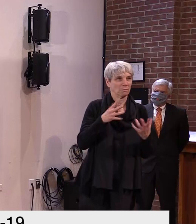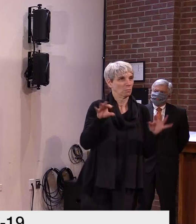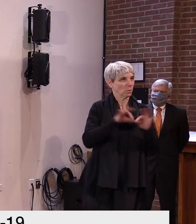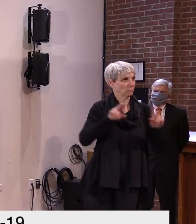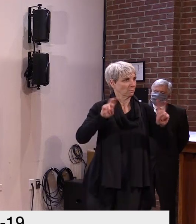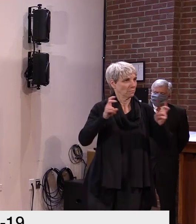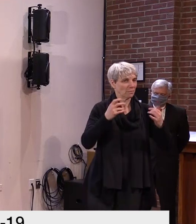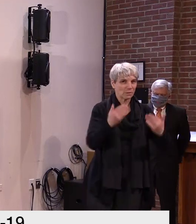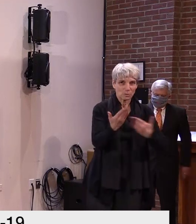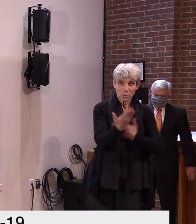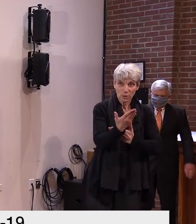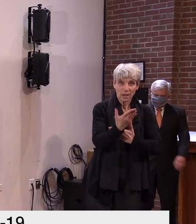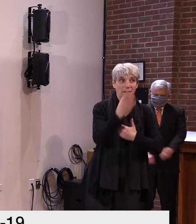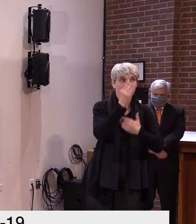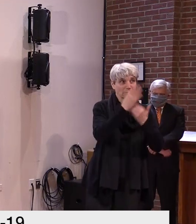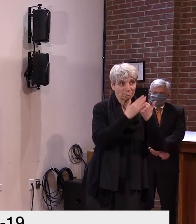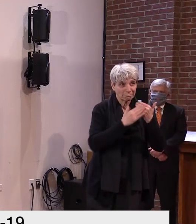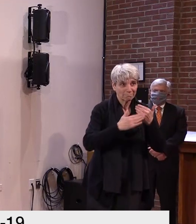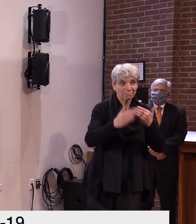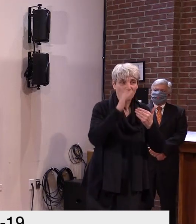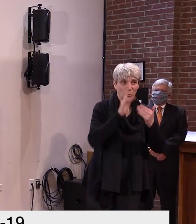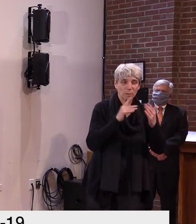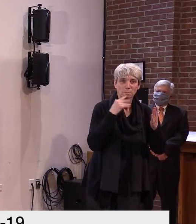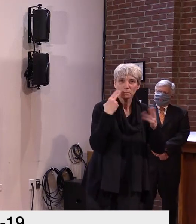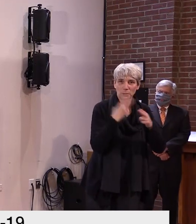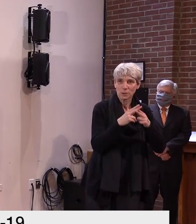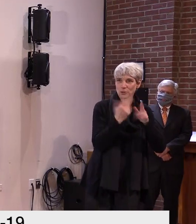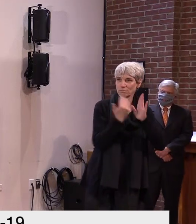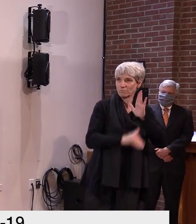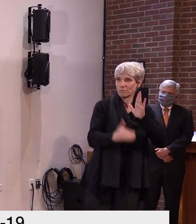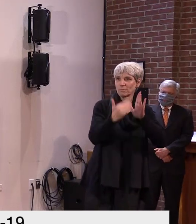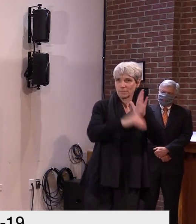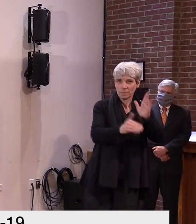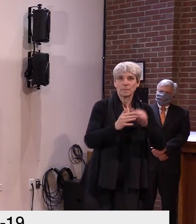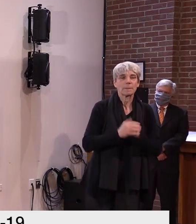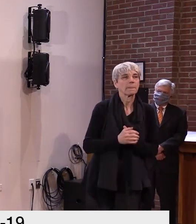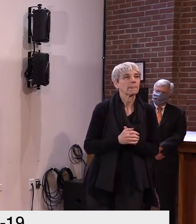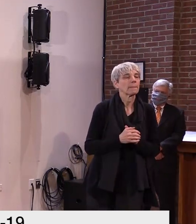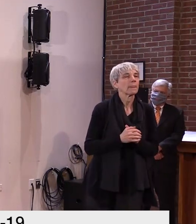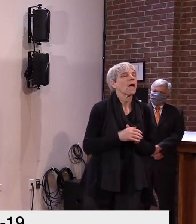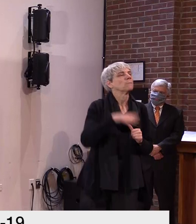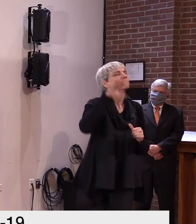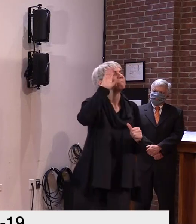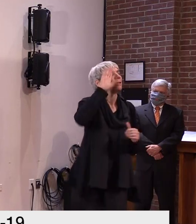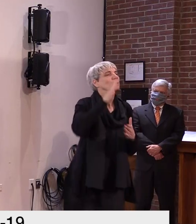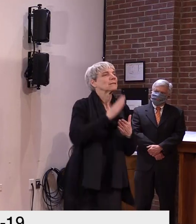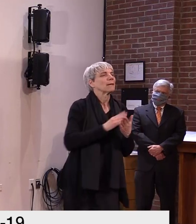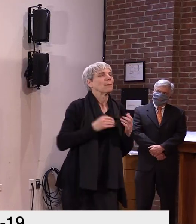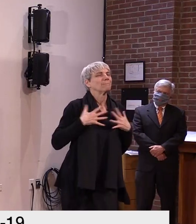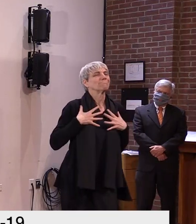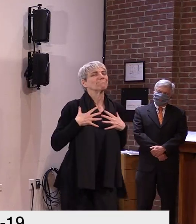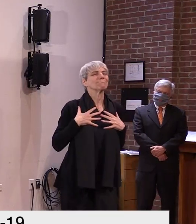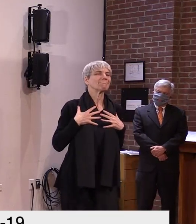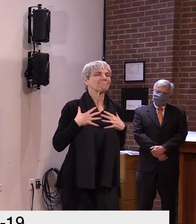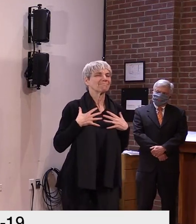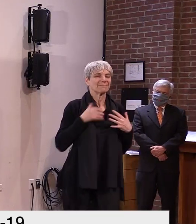it will continue to be. I want to talk to those who may be ambivalent, who may be sitting on the